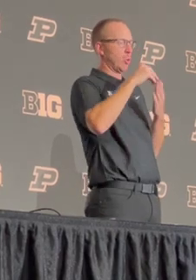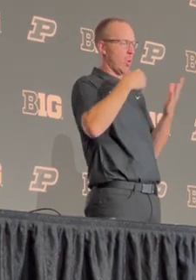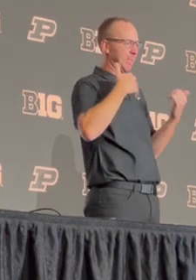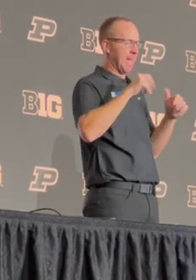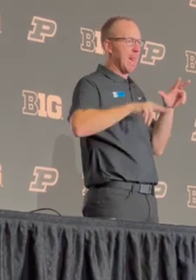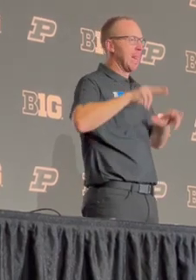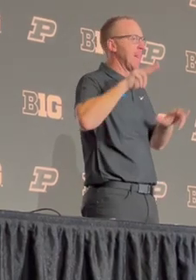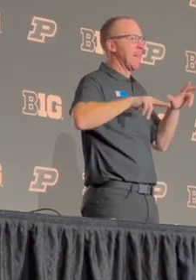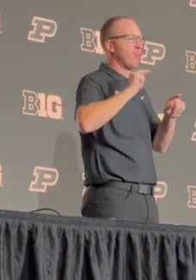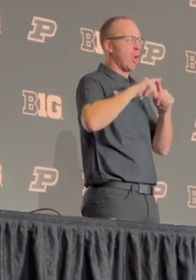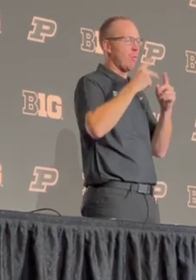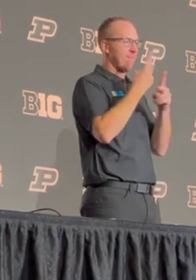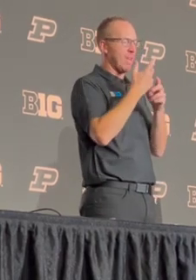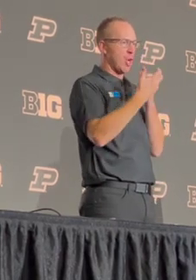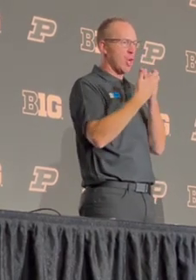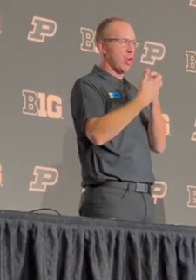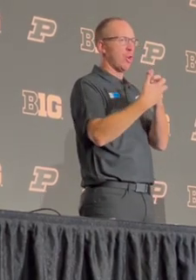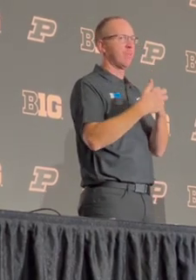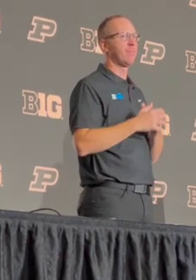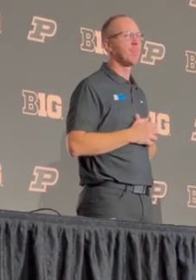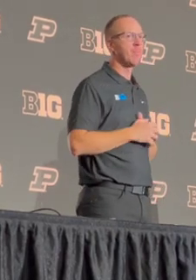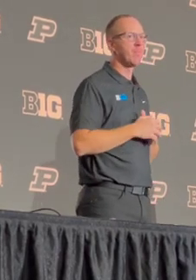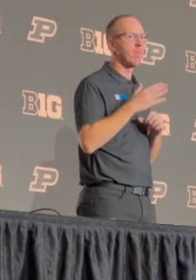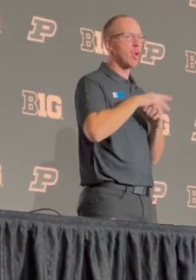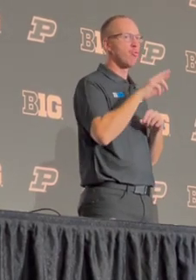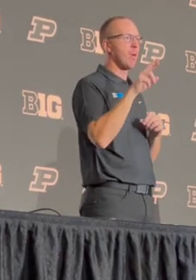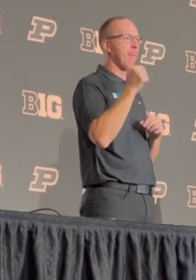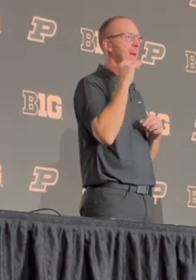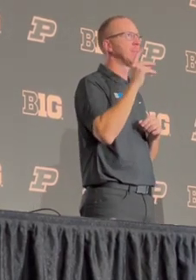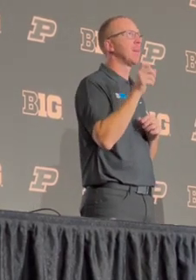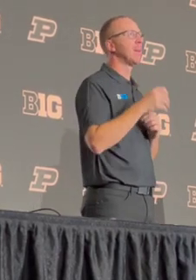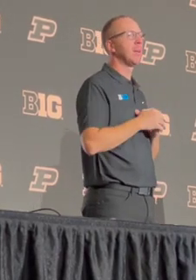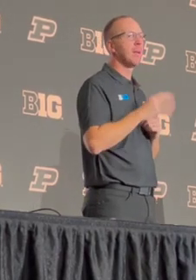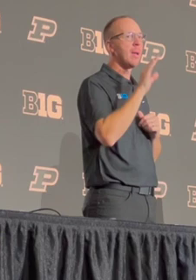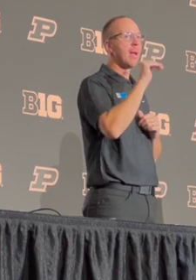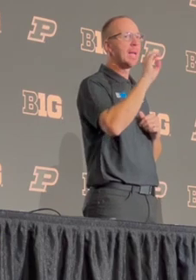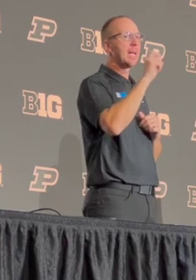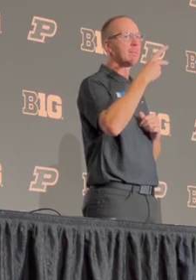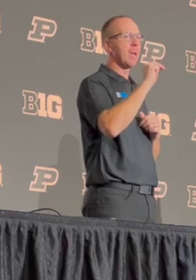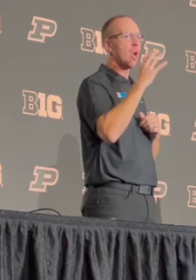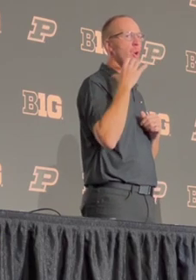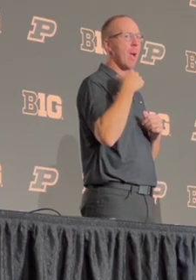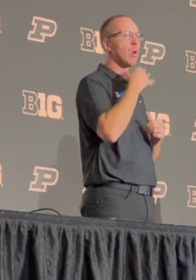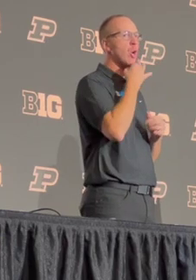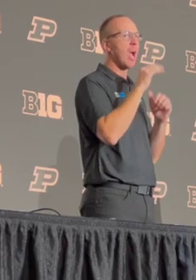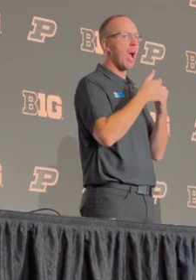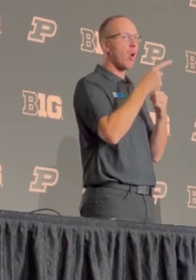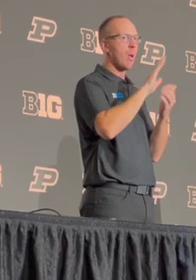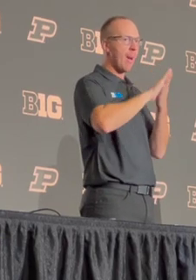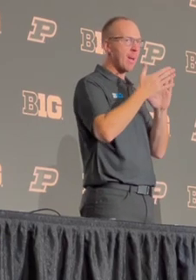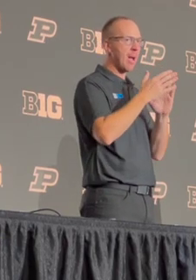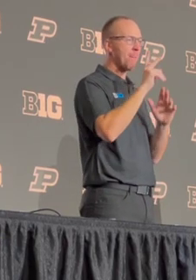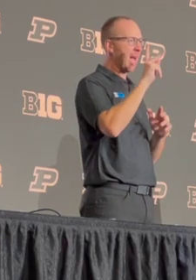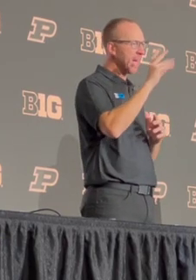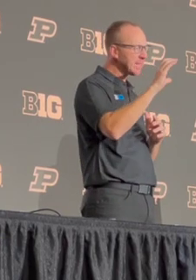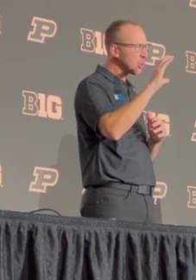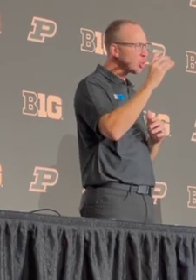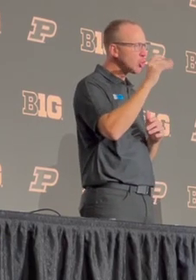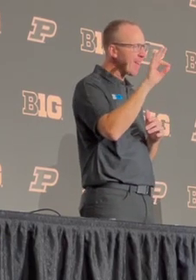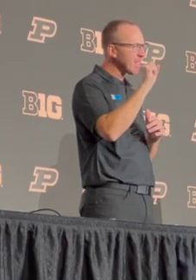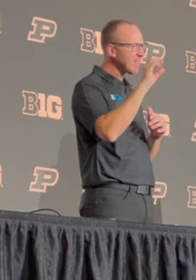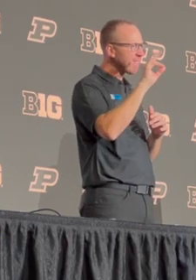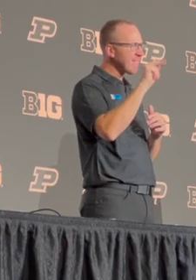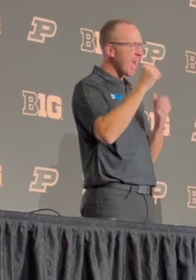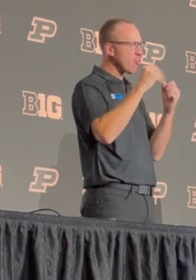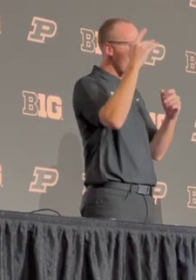were still trying to figure each other out. On your right, backside. Myron Metcalf, ESPN Coach. I'm just curious, how did you become a Kansas City Chiefs fan growing